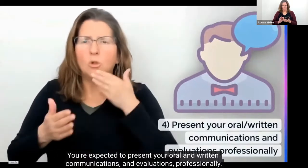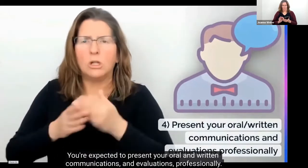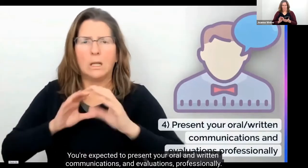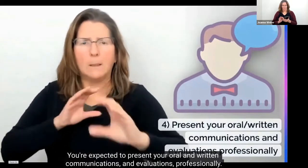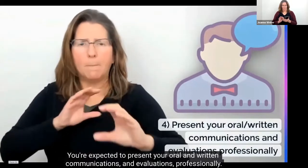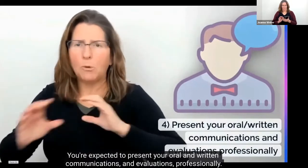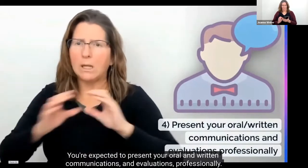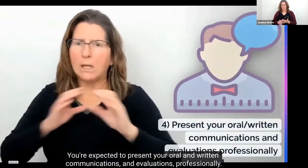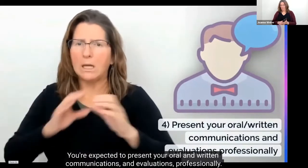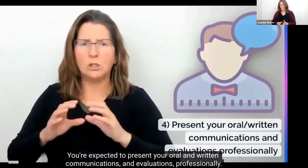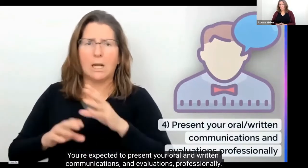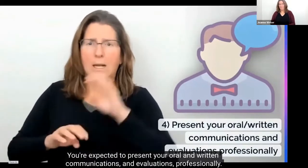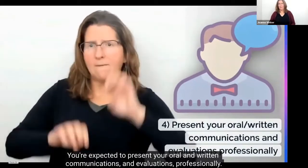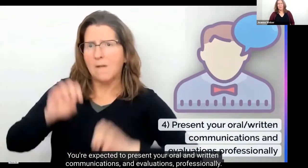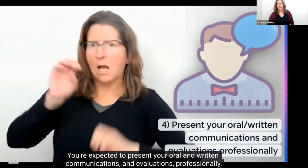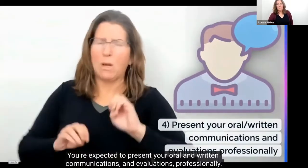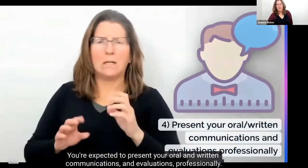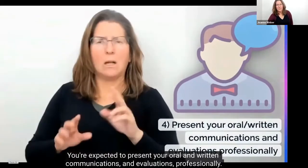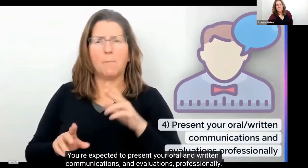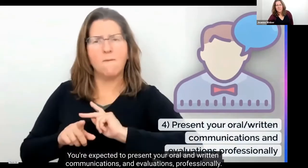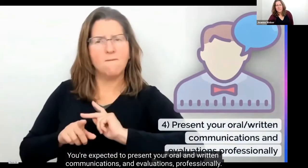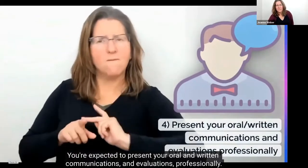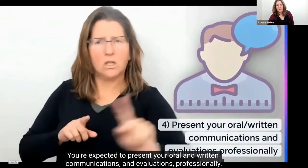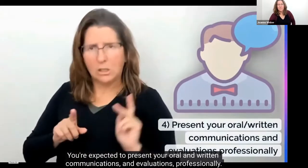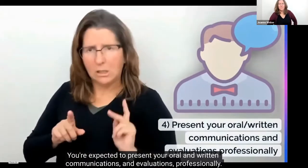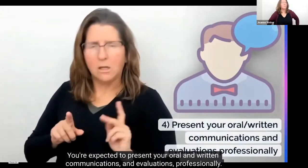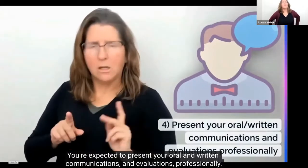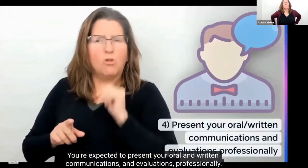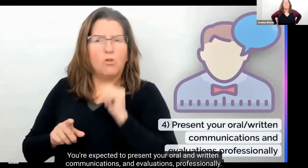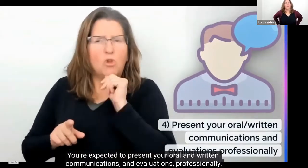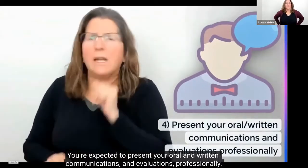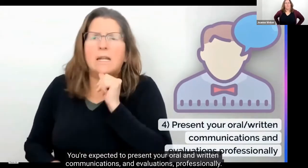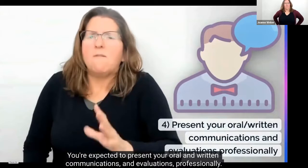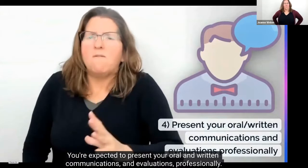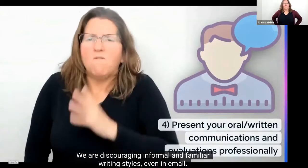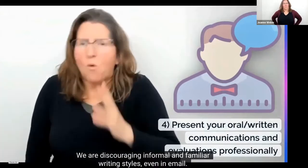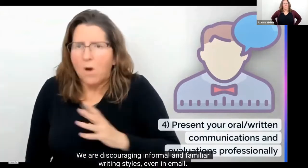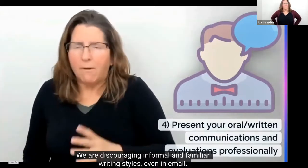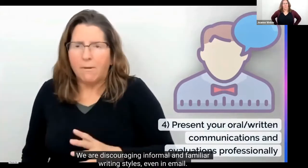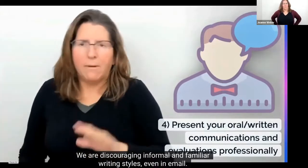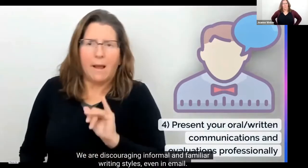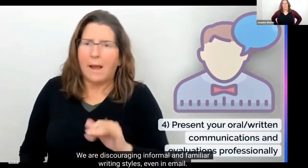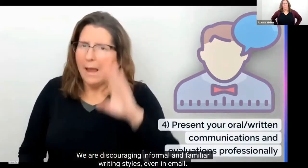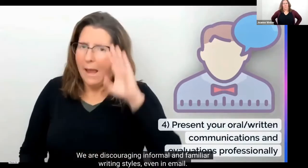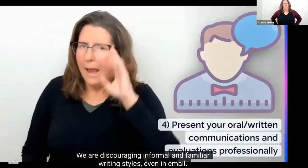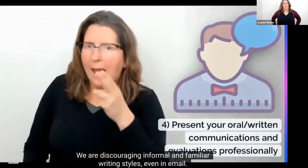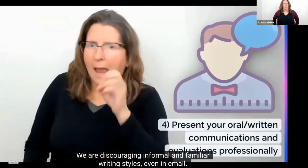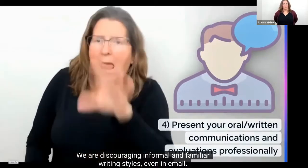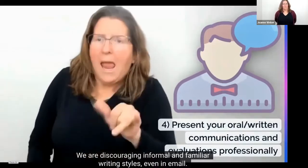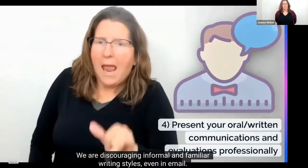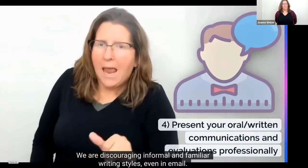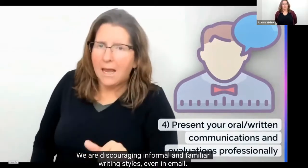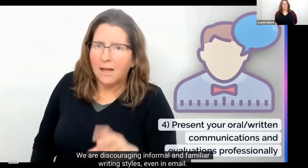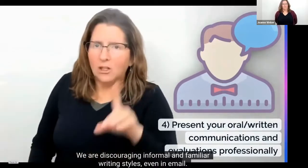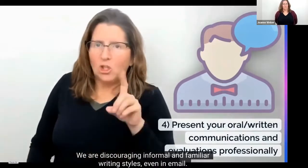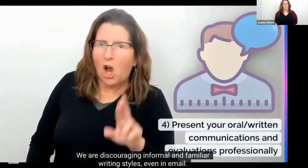You're expected to present your oral and written communications and evaluations professionally. We are